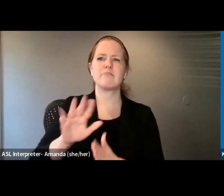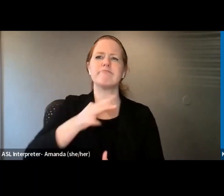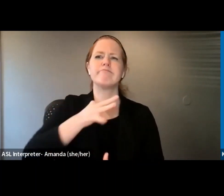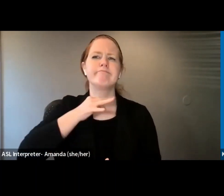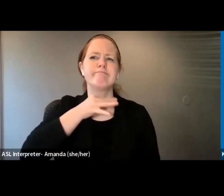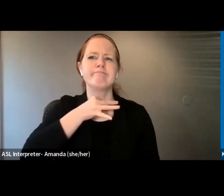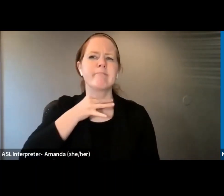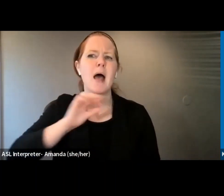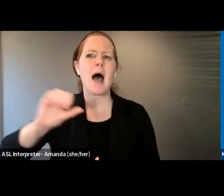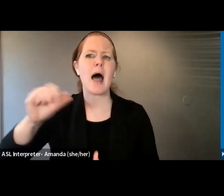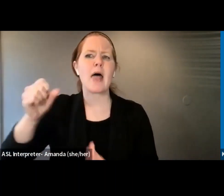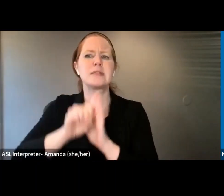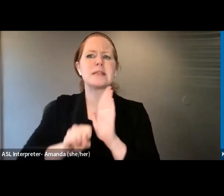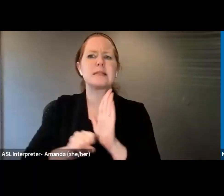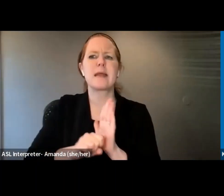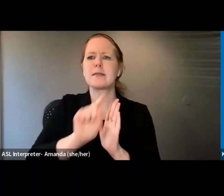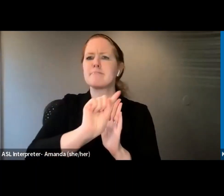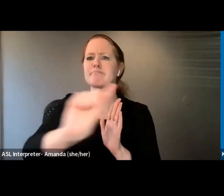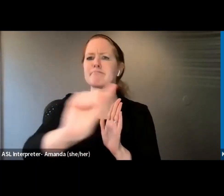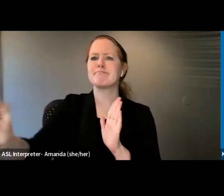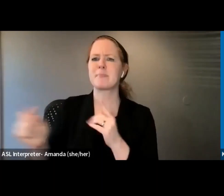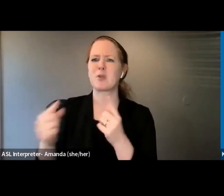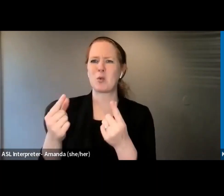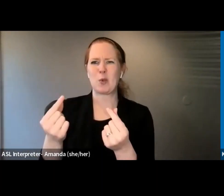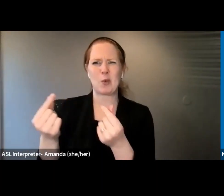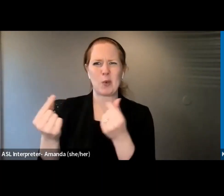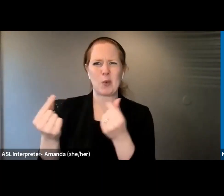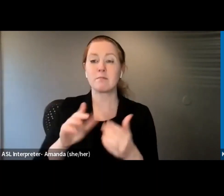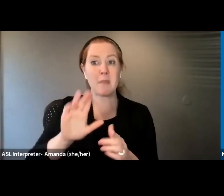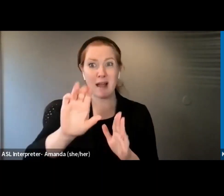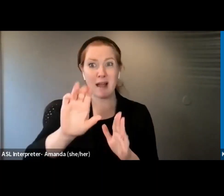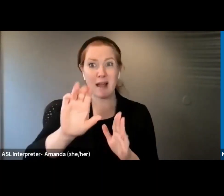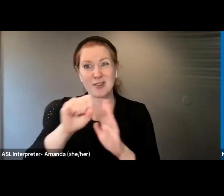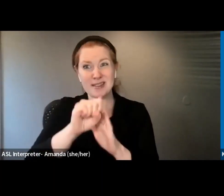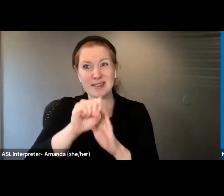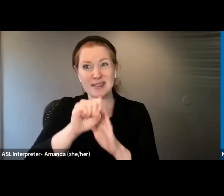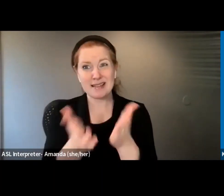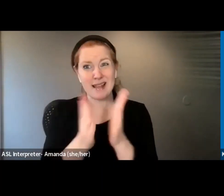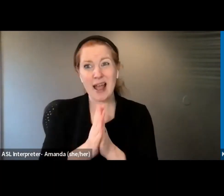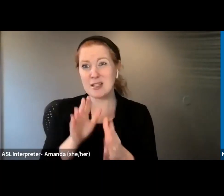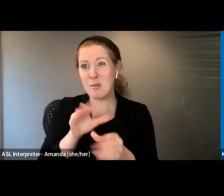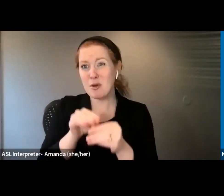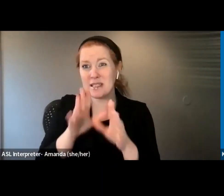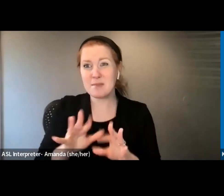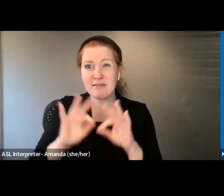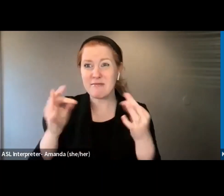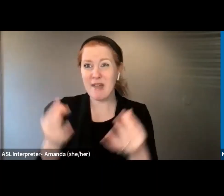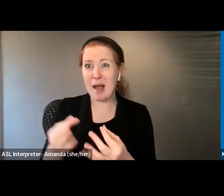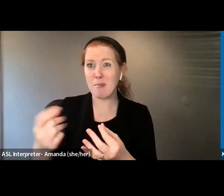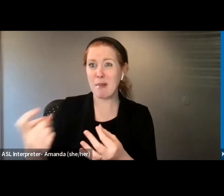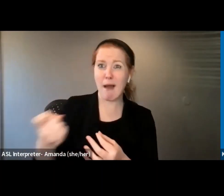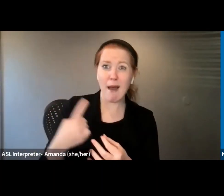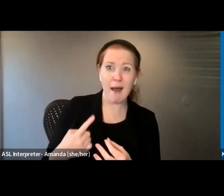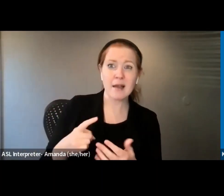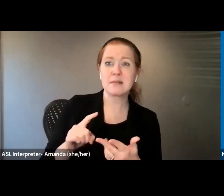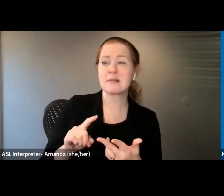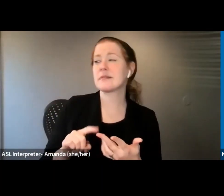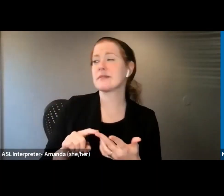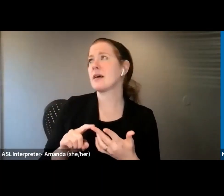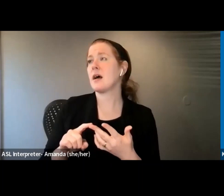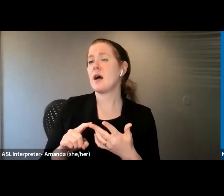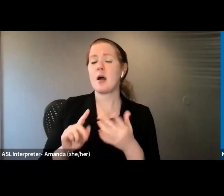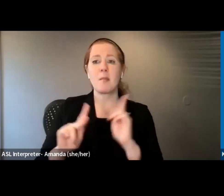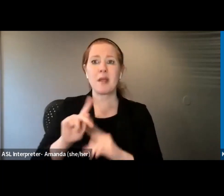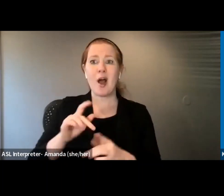this? And we get that question from other states. We get it from participants and families. We get it from folks in